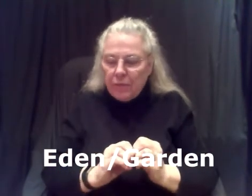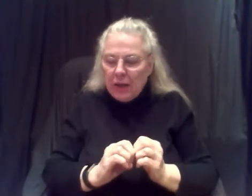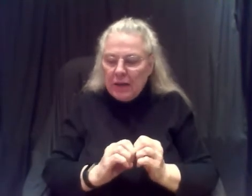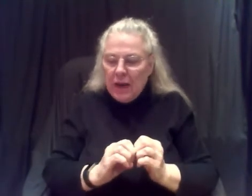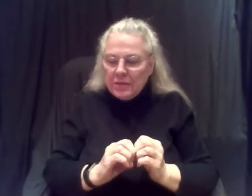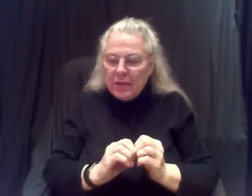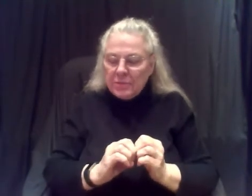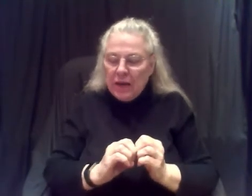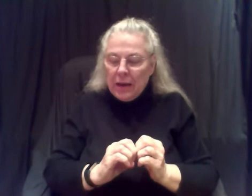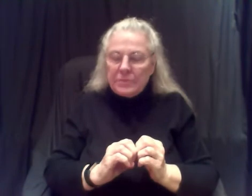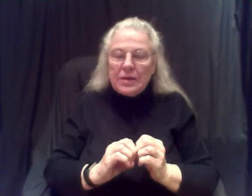Now, sometimes